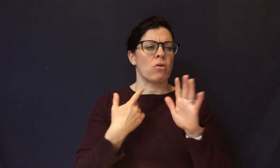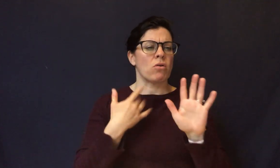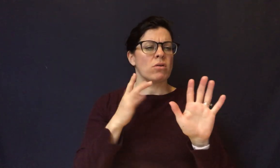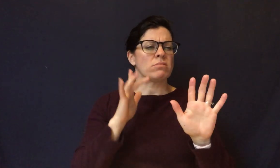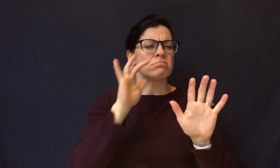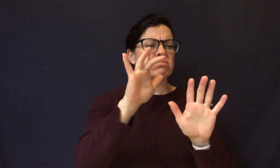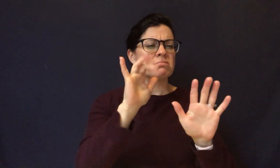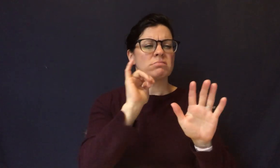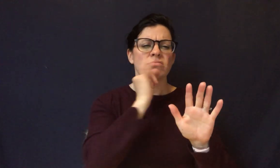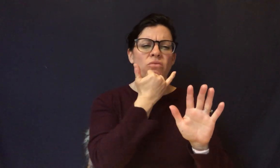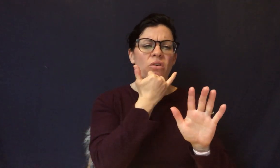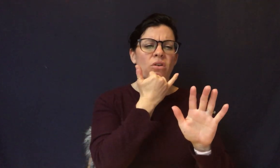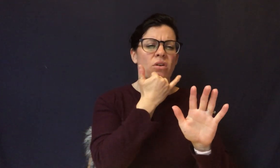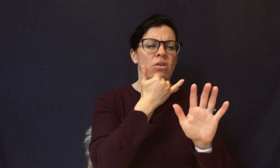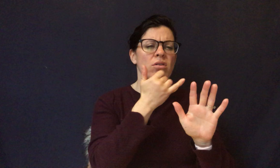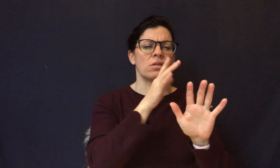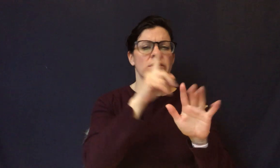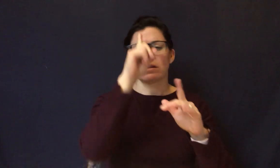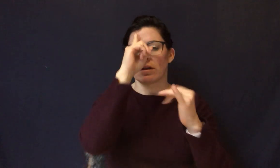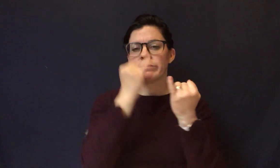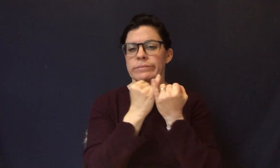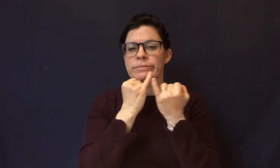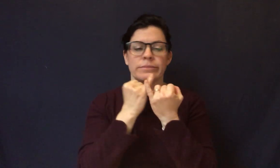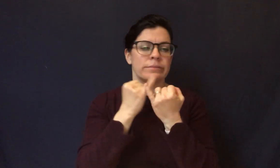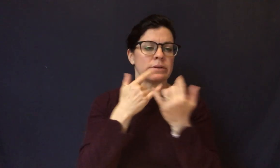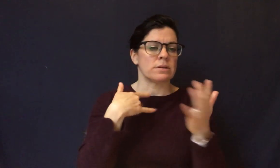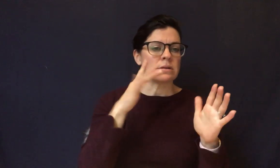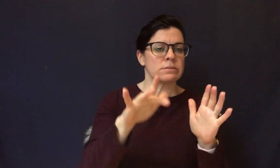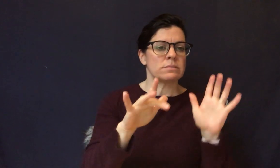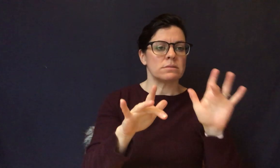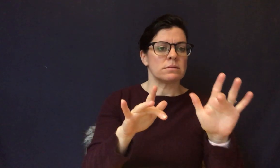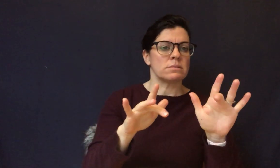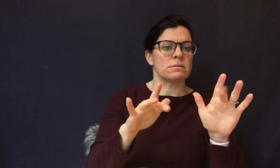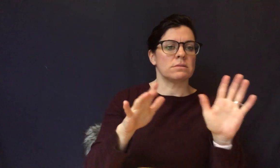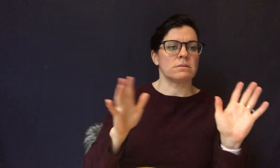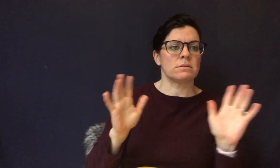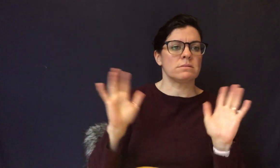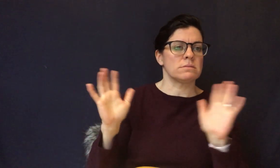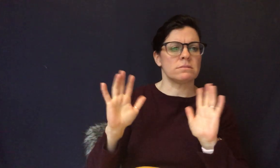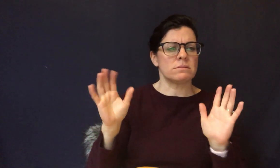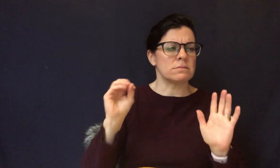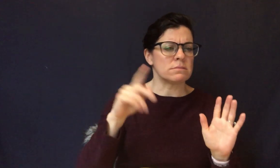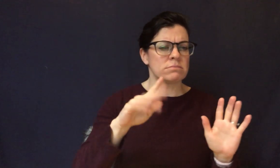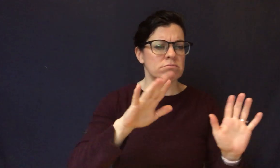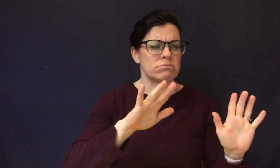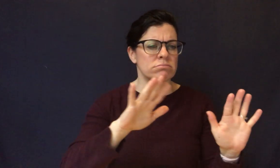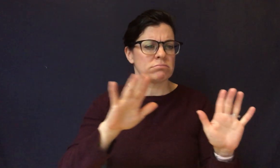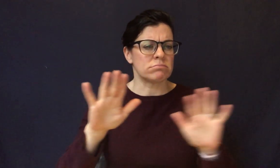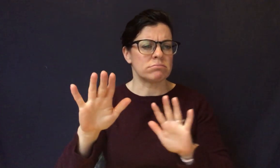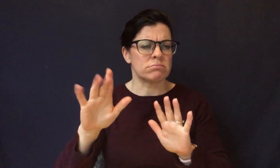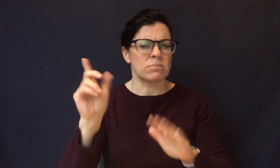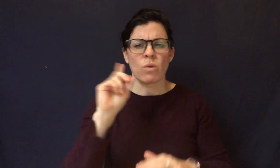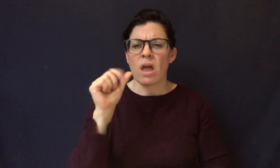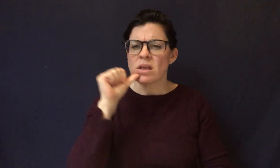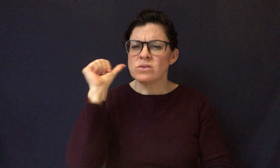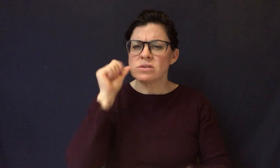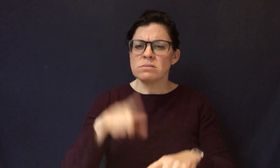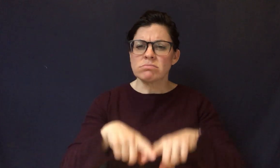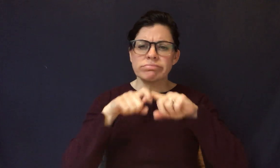was me. Okay, that's cool. That's the lead reaction. Okay, where do we leave off? We did confined